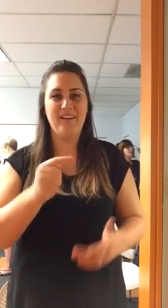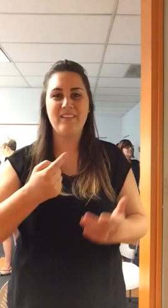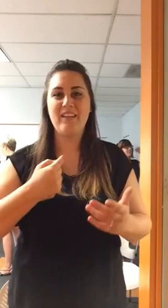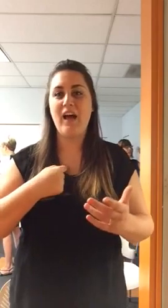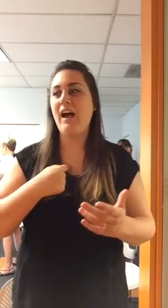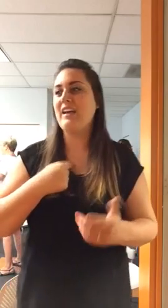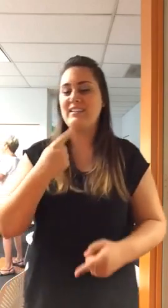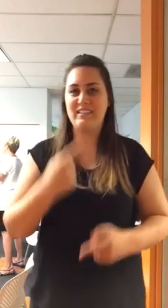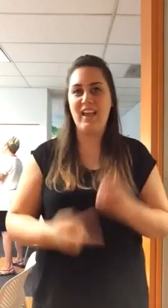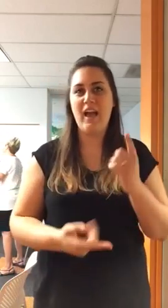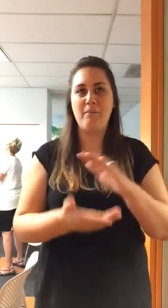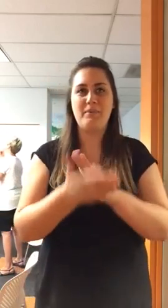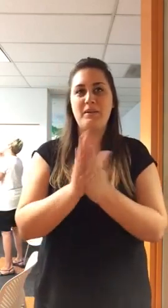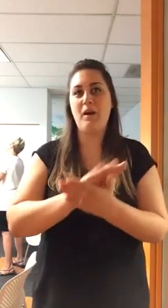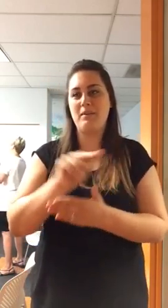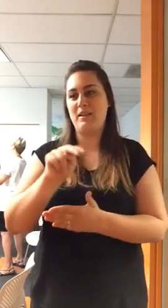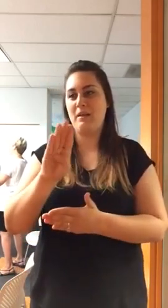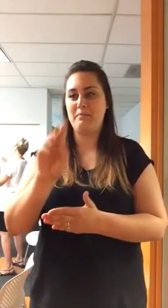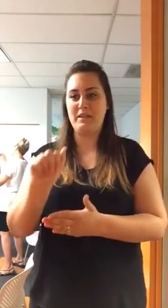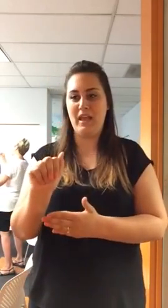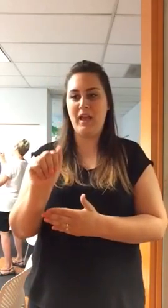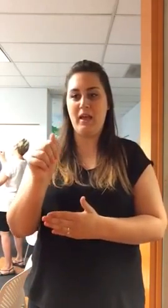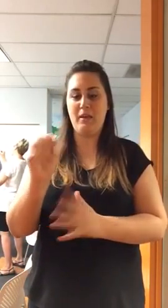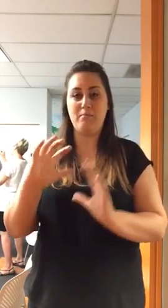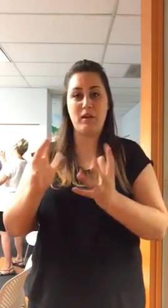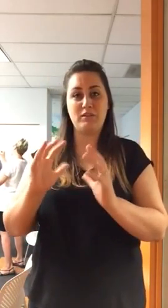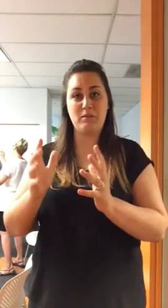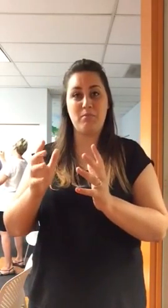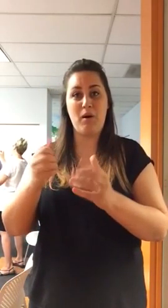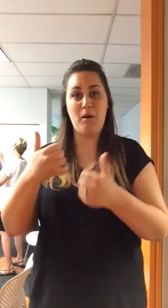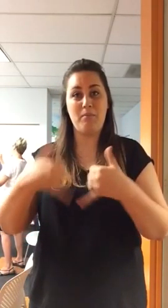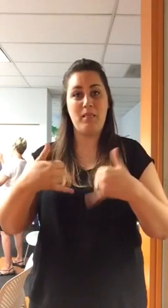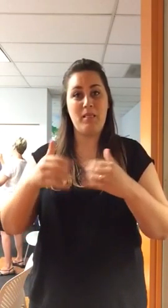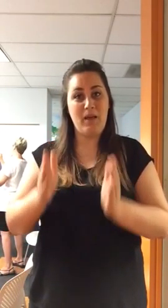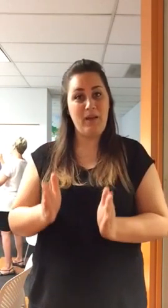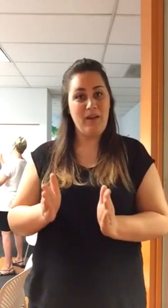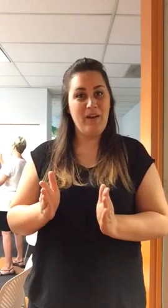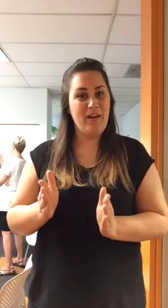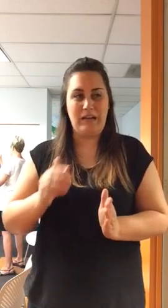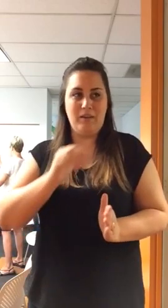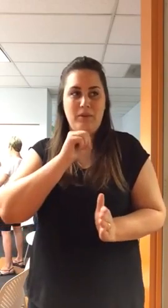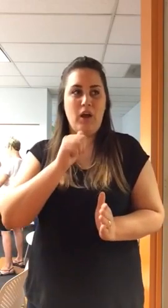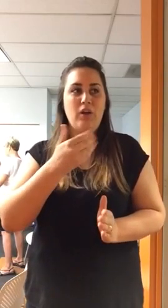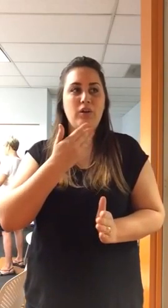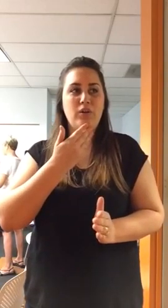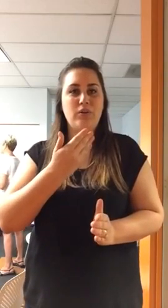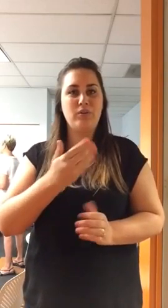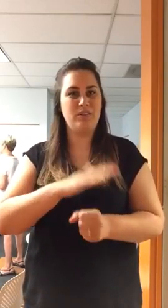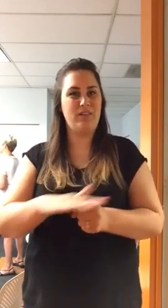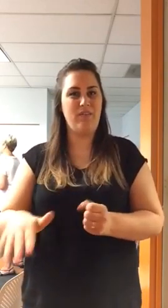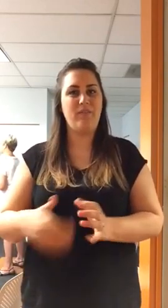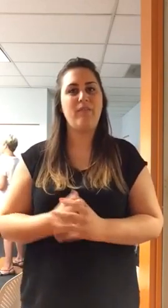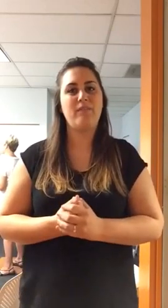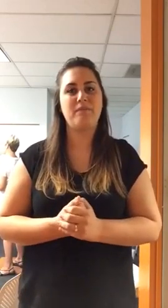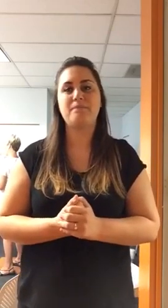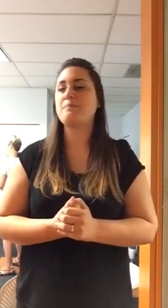can't choose to be an NBA basketball player. I'm not good enough, right? So there are certain. It's hard